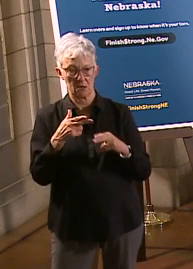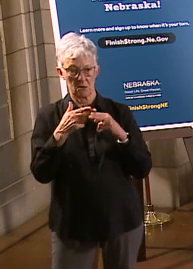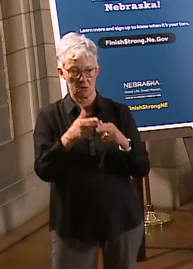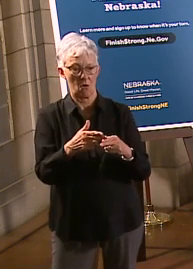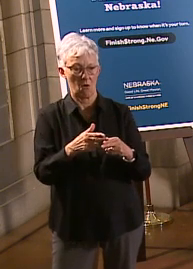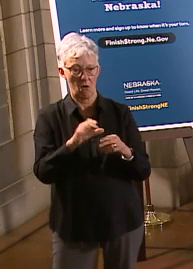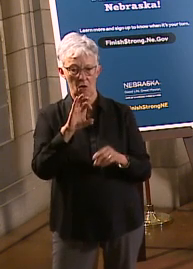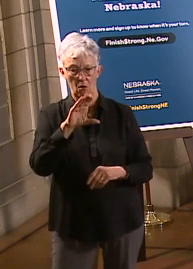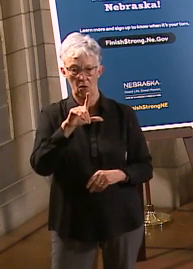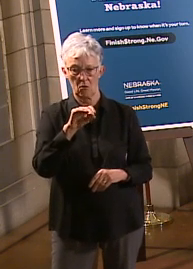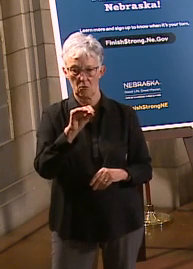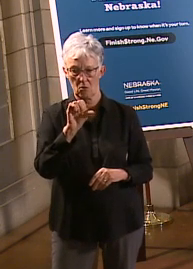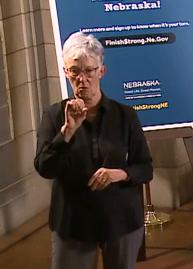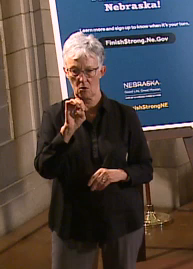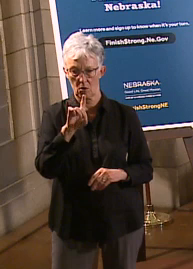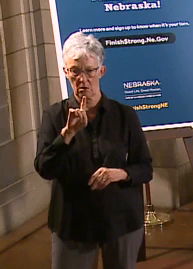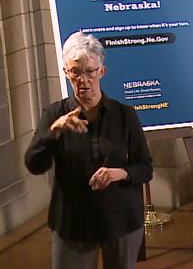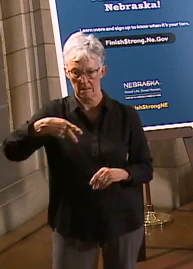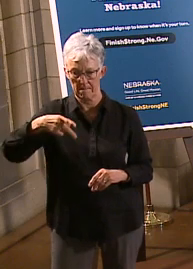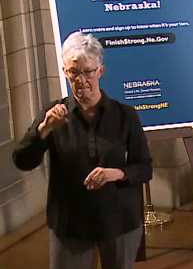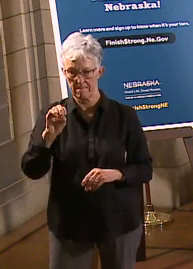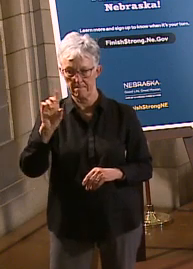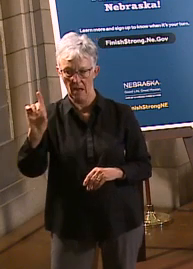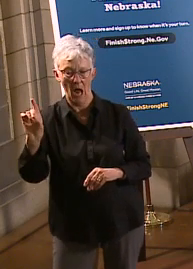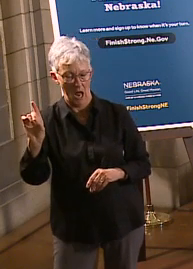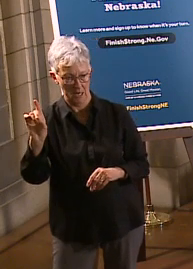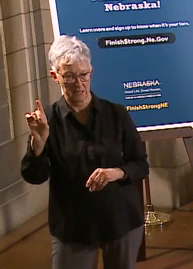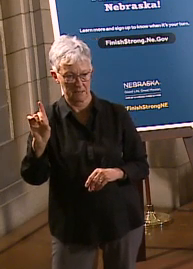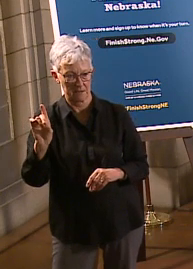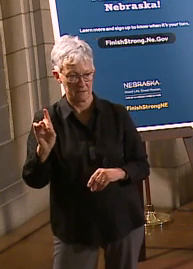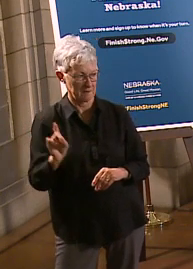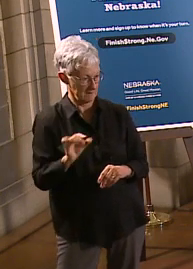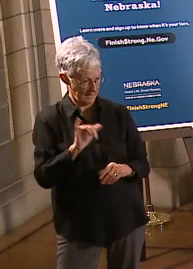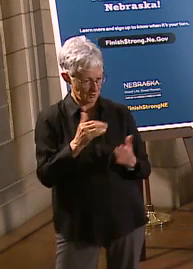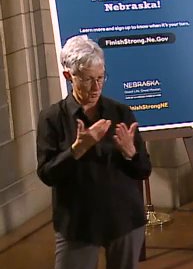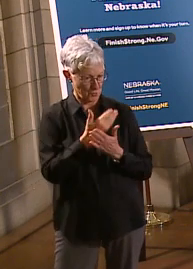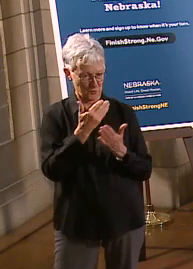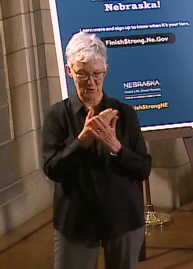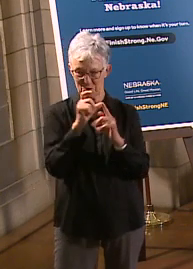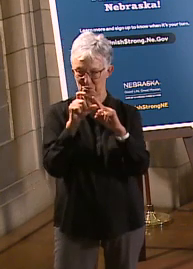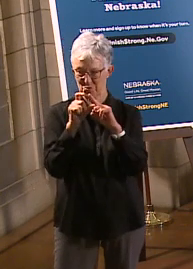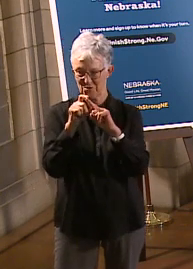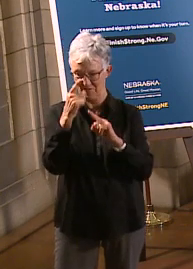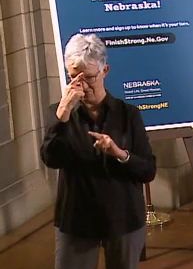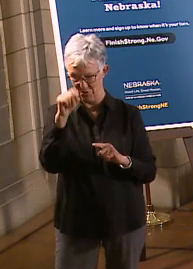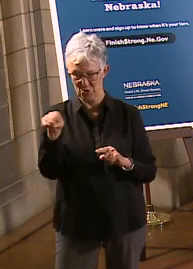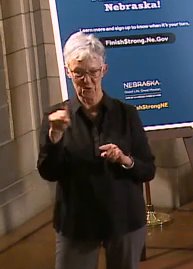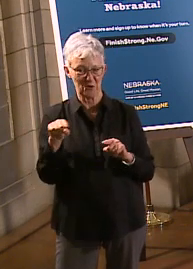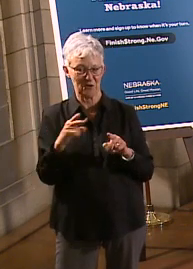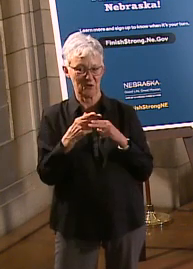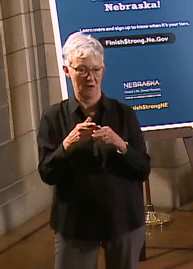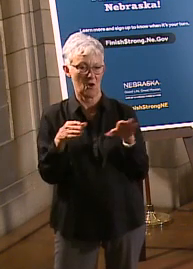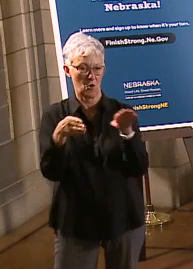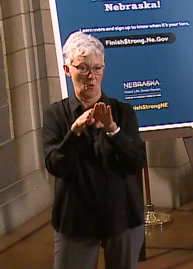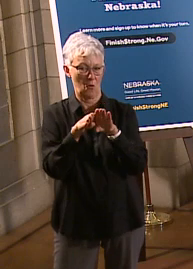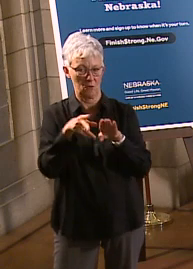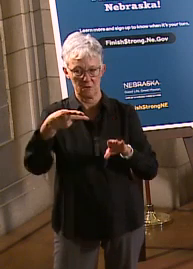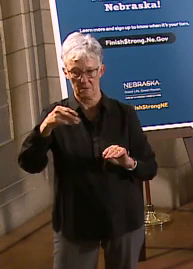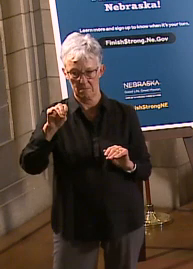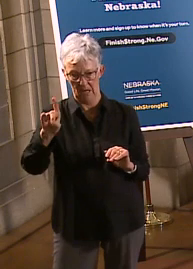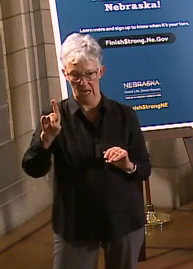pod. Every time I talk, I always want to give you some new thing to use for a good word. Closed pod is the new word for